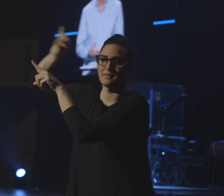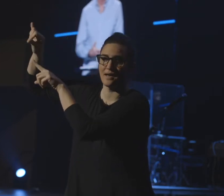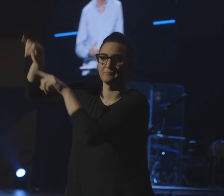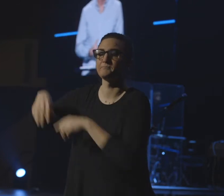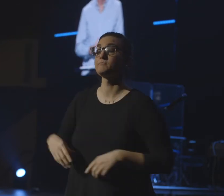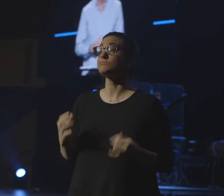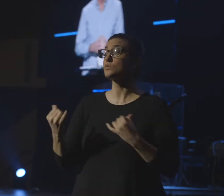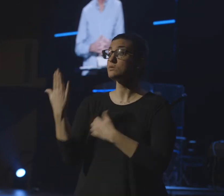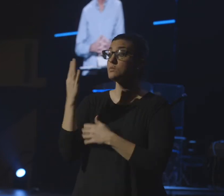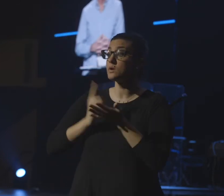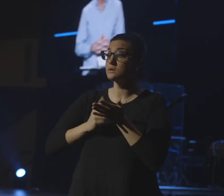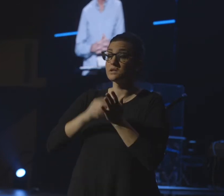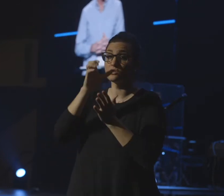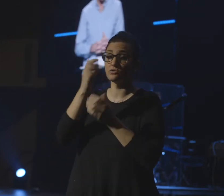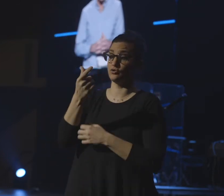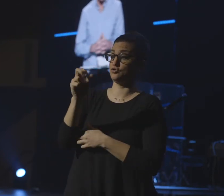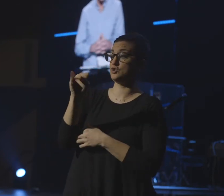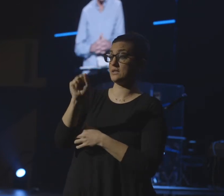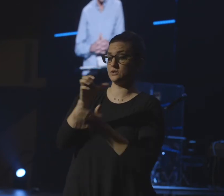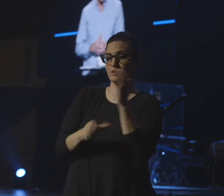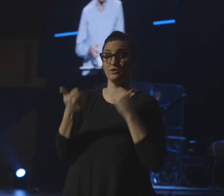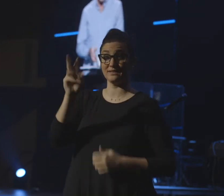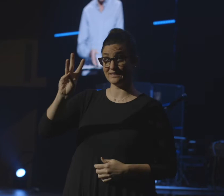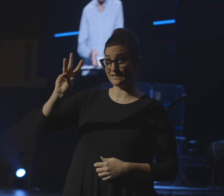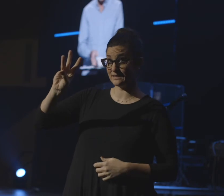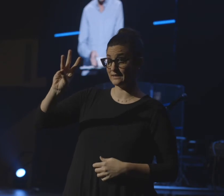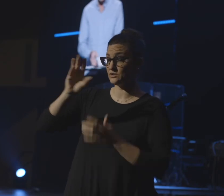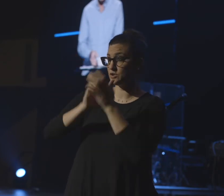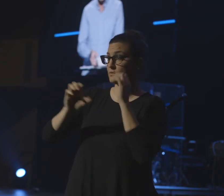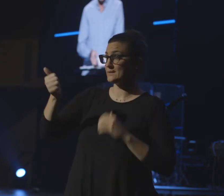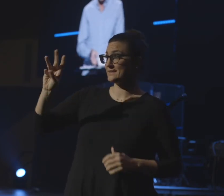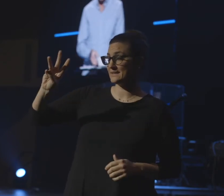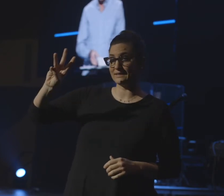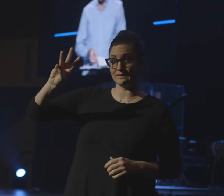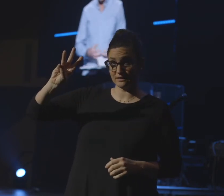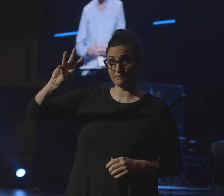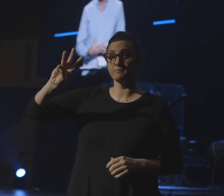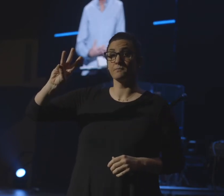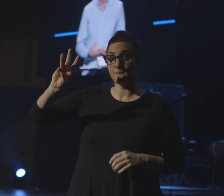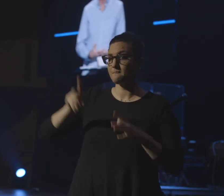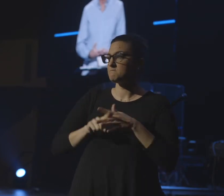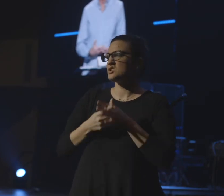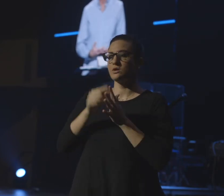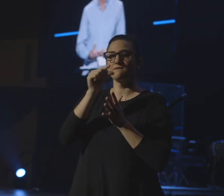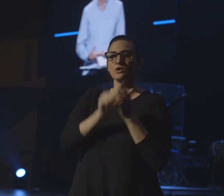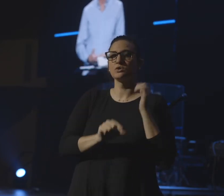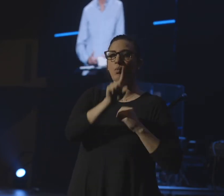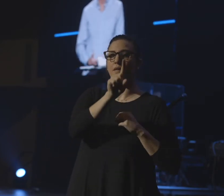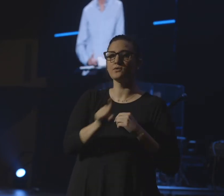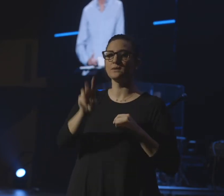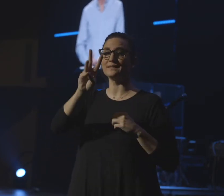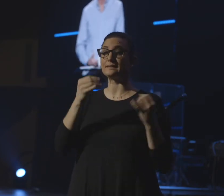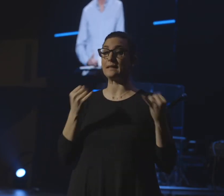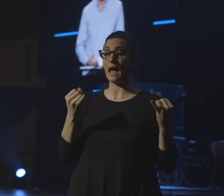of the Bible, or you can in your lap or in your phone, with Genesis 16. We're look just starting with the first six verses, although we'll read